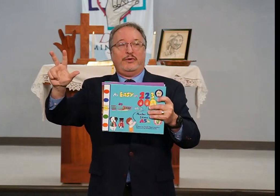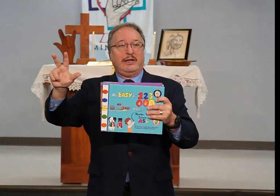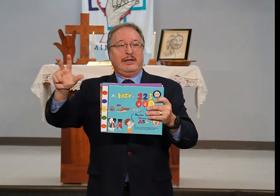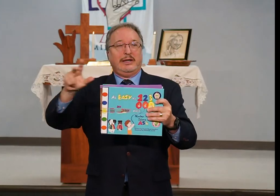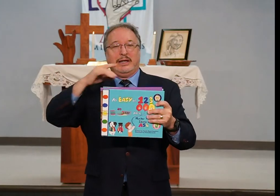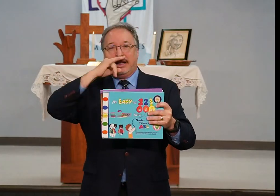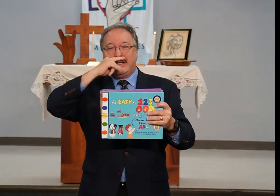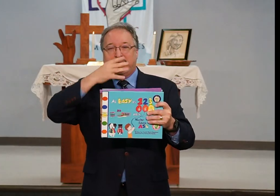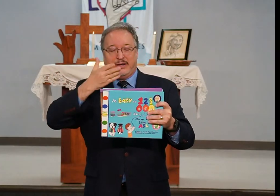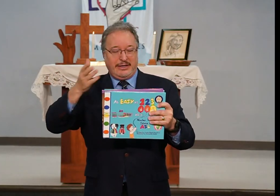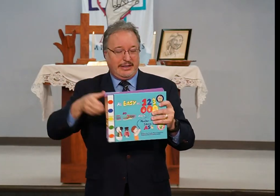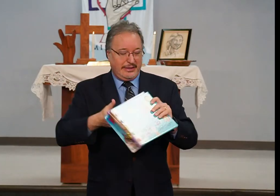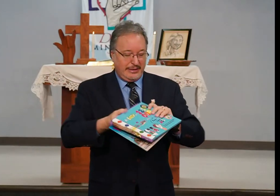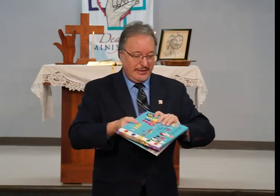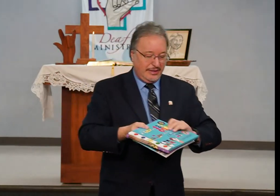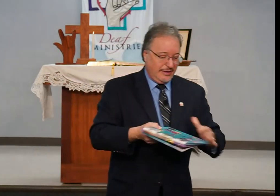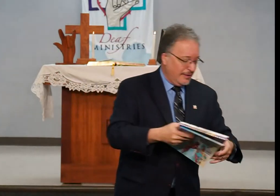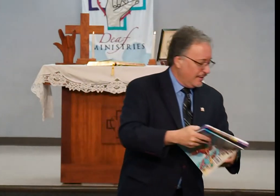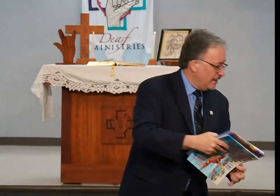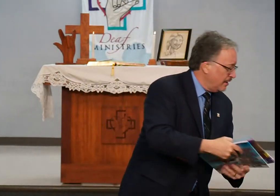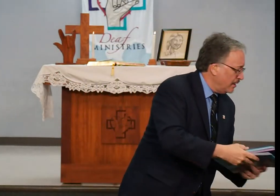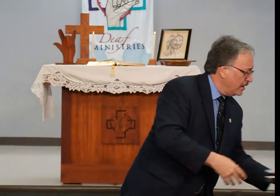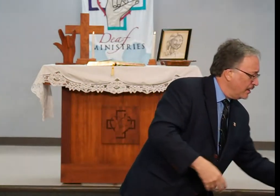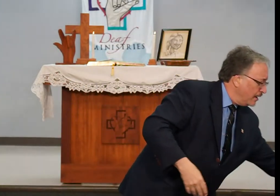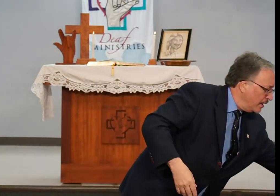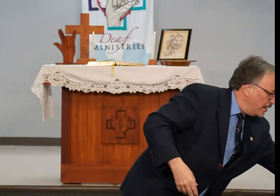ABC, 1, 2, 3, so children's books.